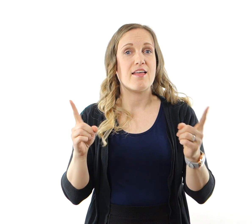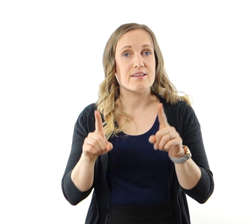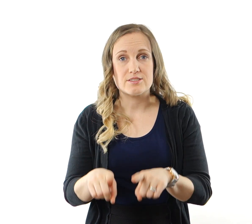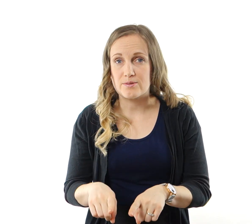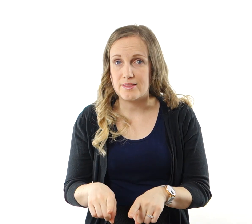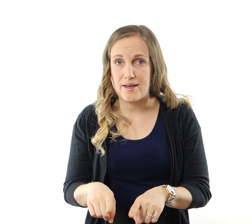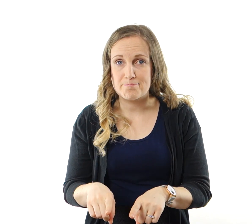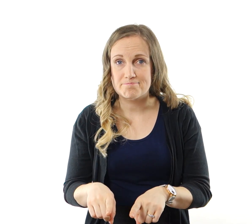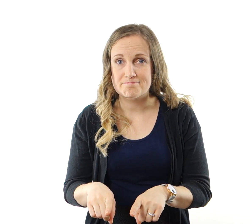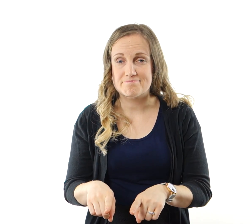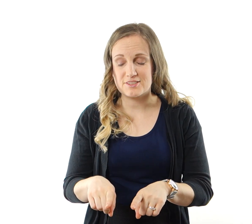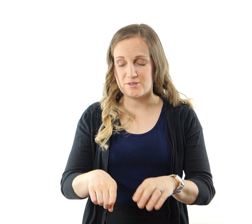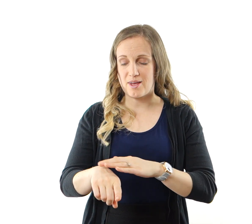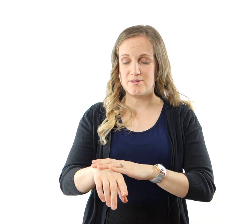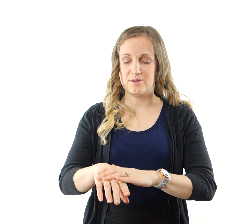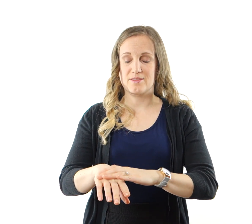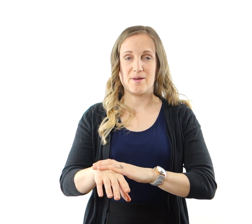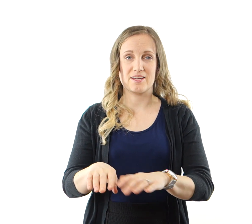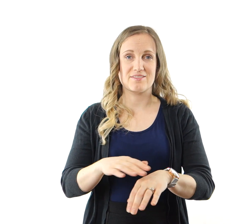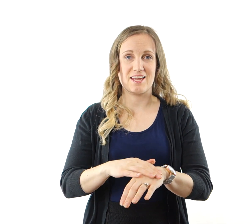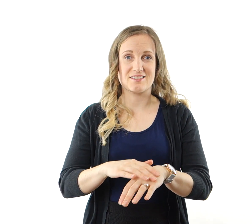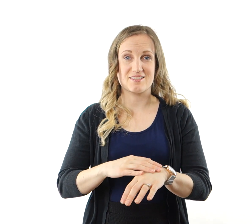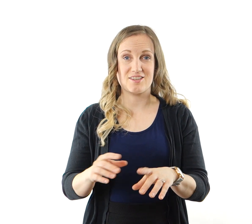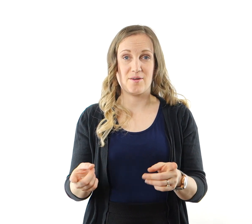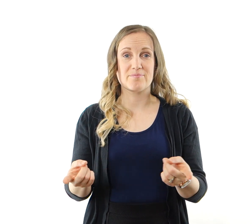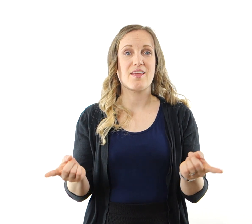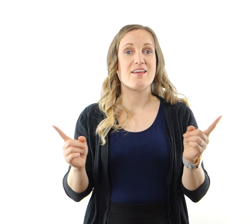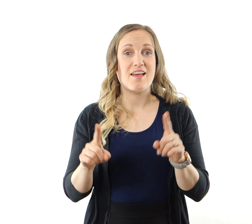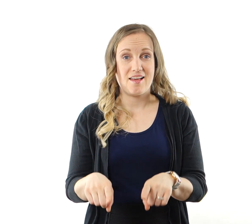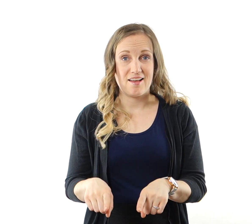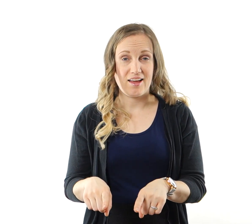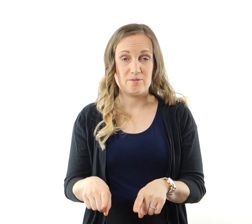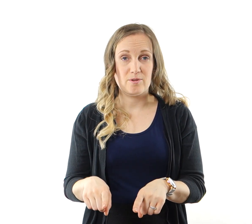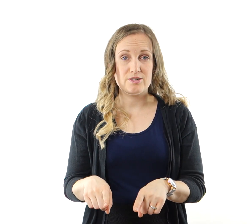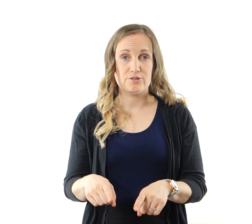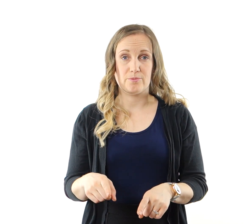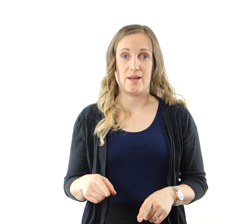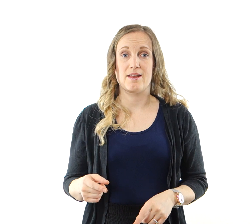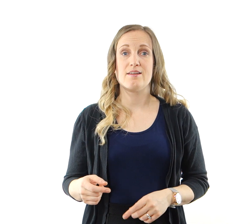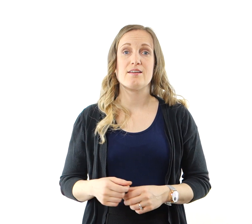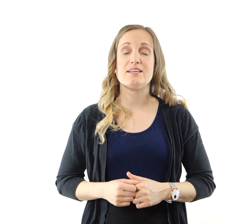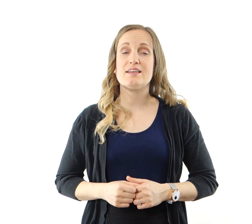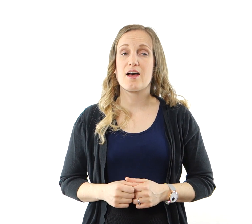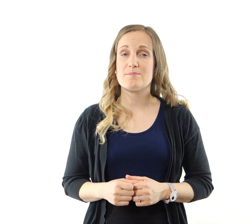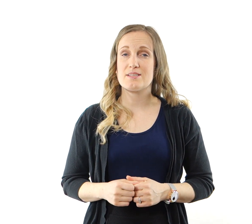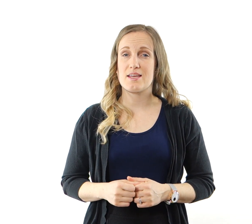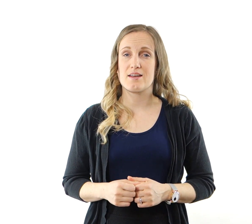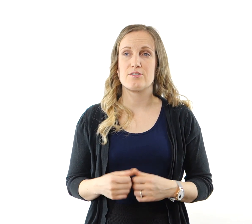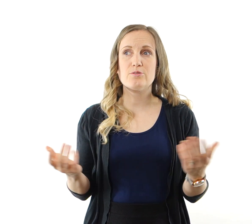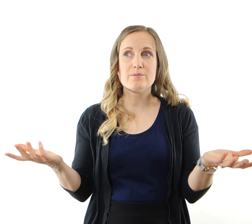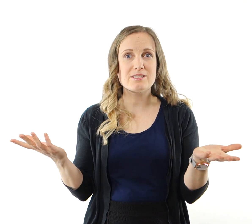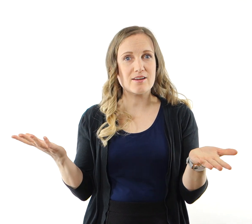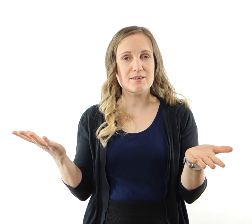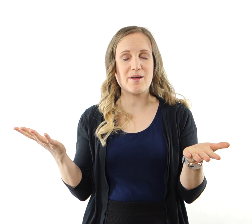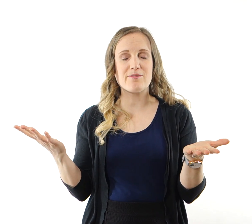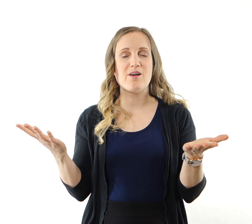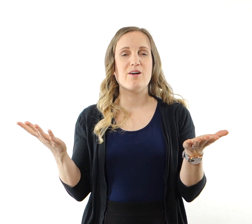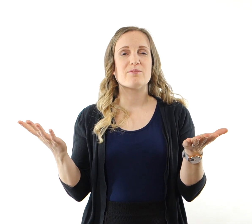just go like that. So you end with the back of the hand up top. I wonder when he comes again. And who are we talking about? We're